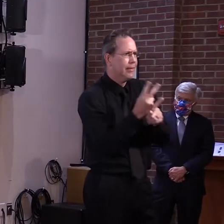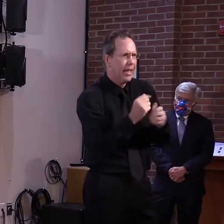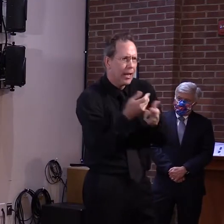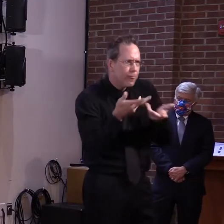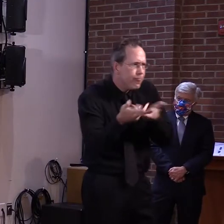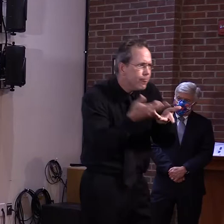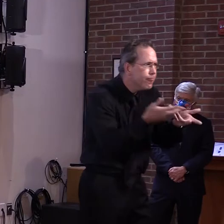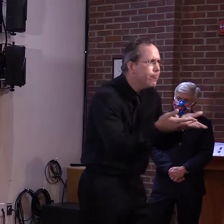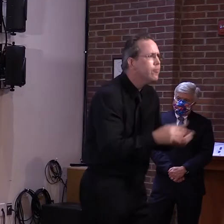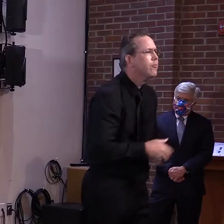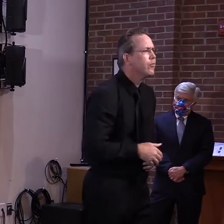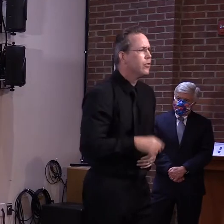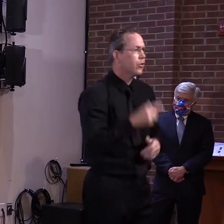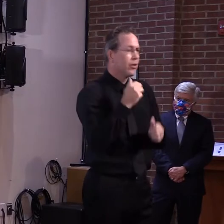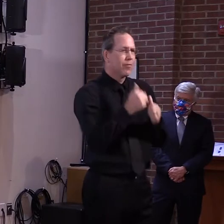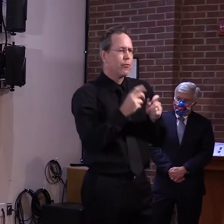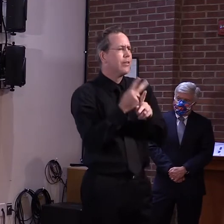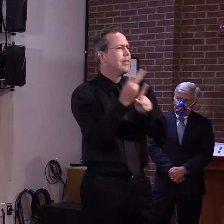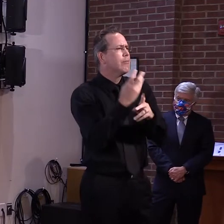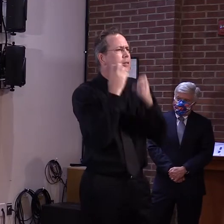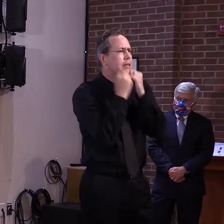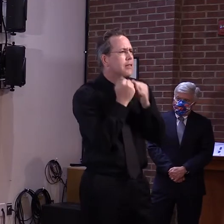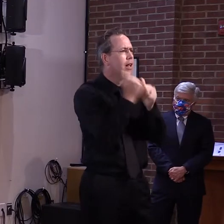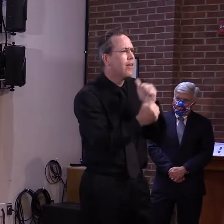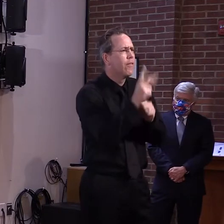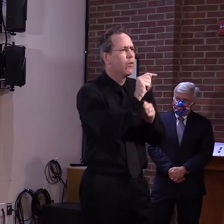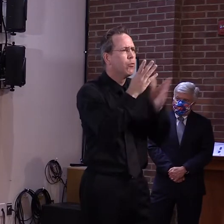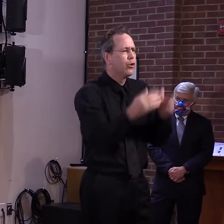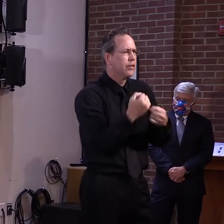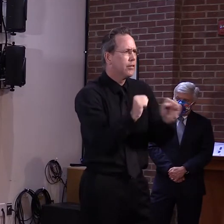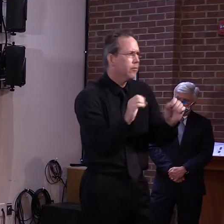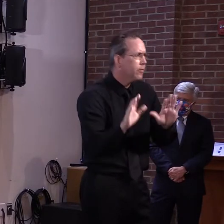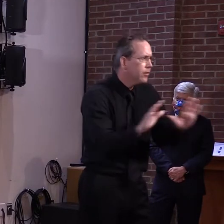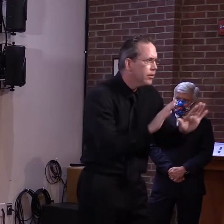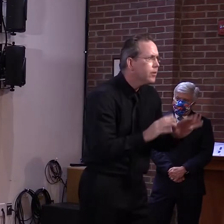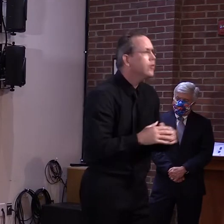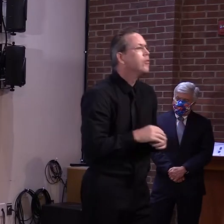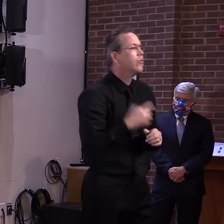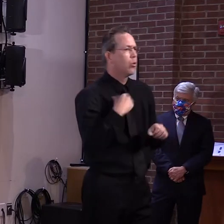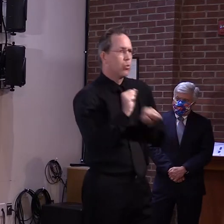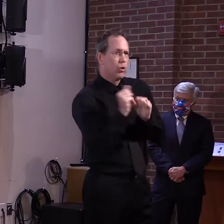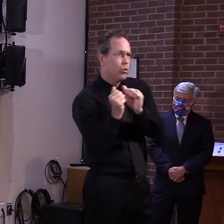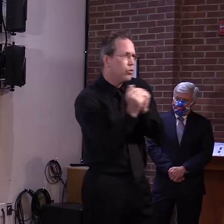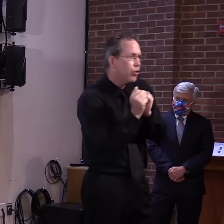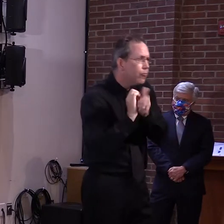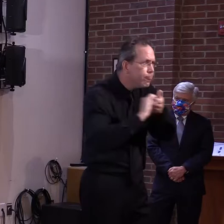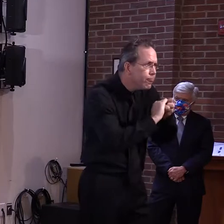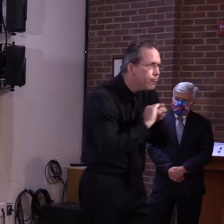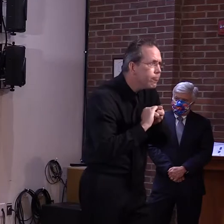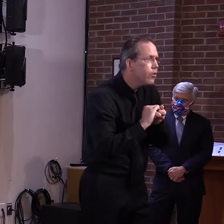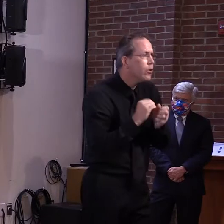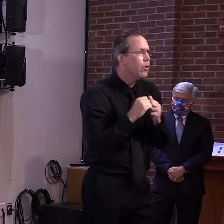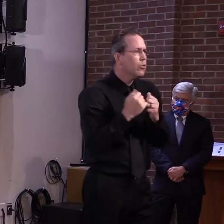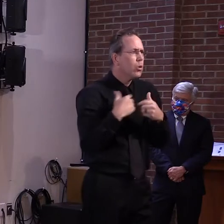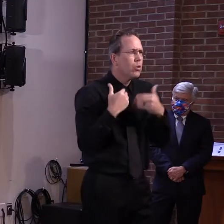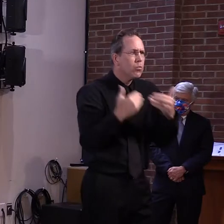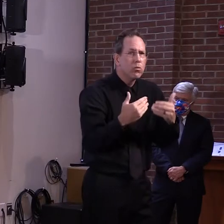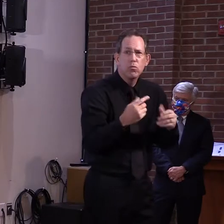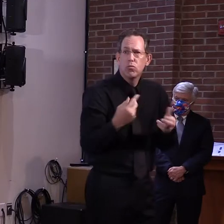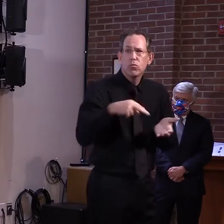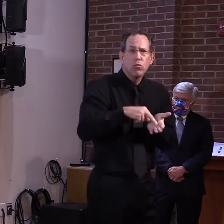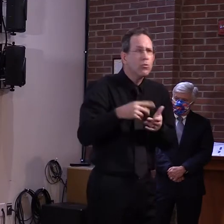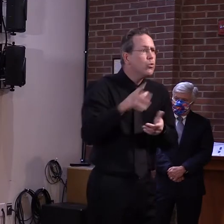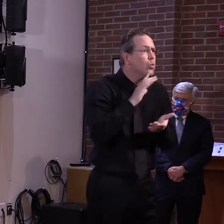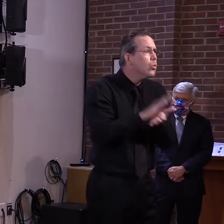We're here to work with you as we take this big step forward. to respond to and contain cases